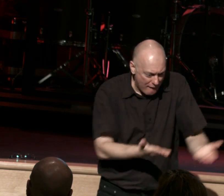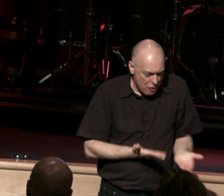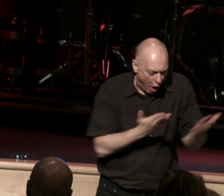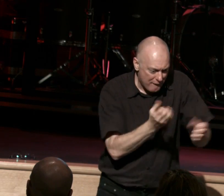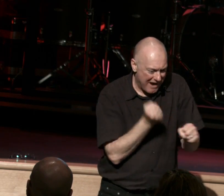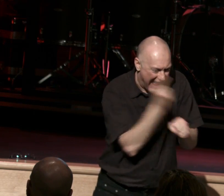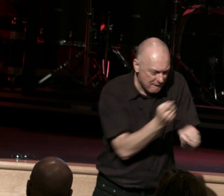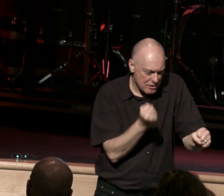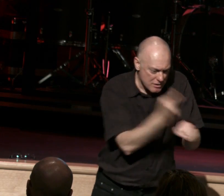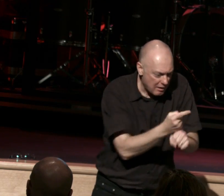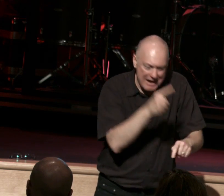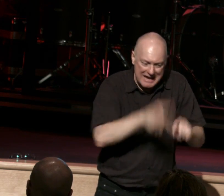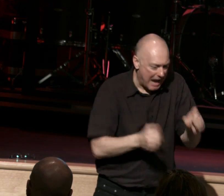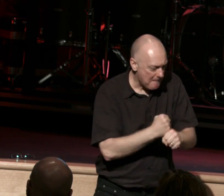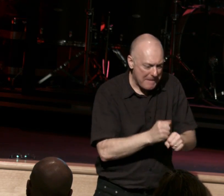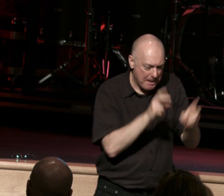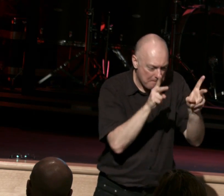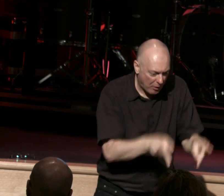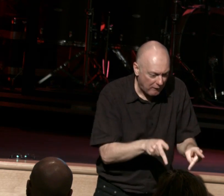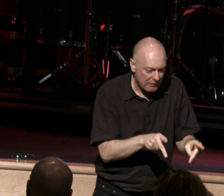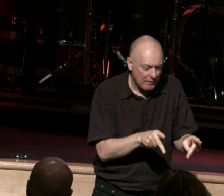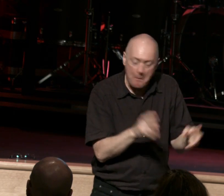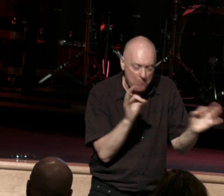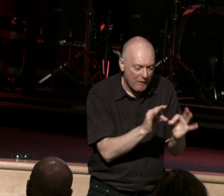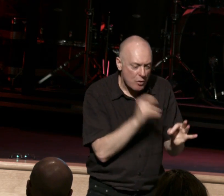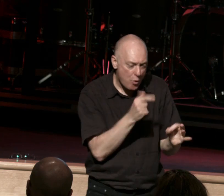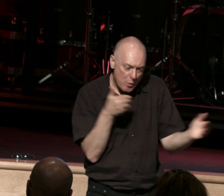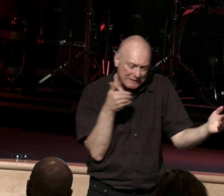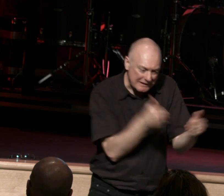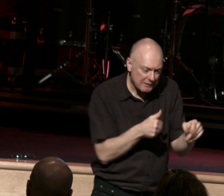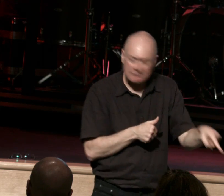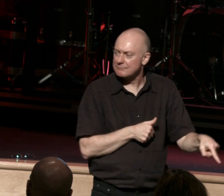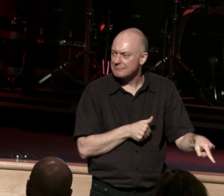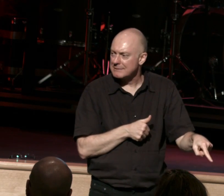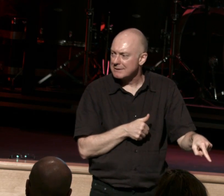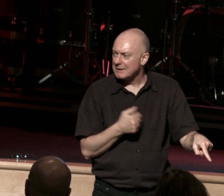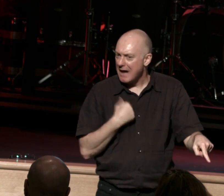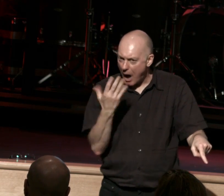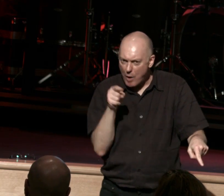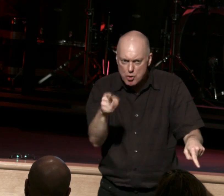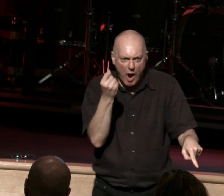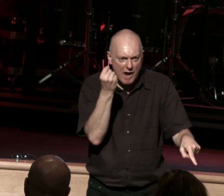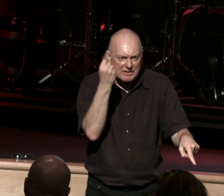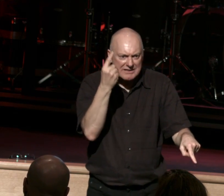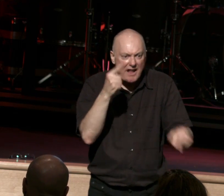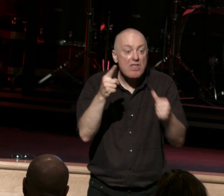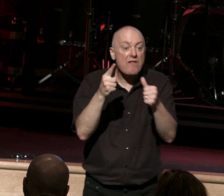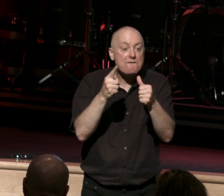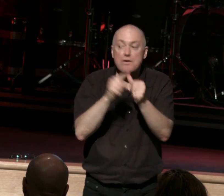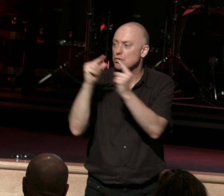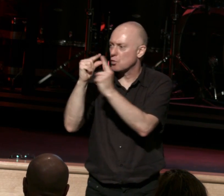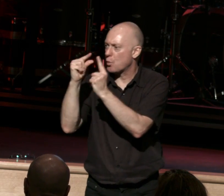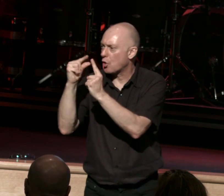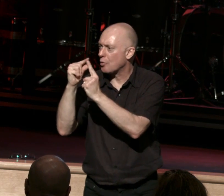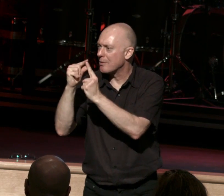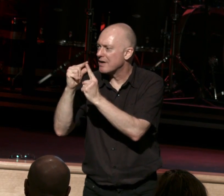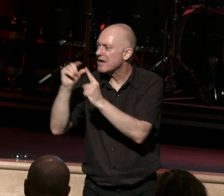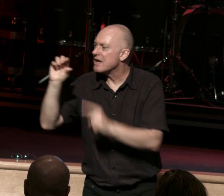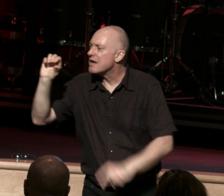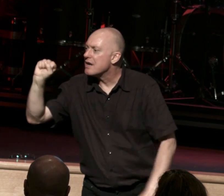offered every year, make perfect those who draw near." Now, I want you to see the first term